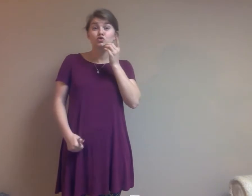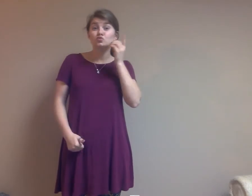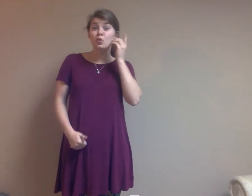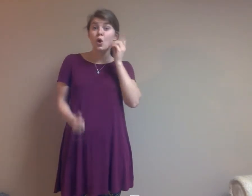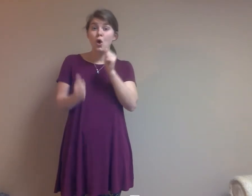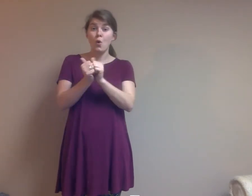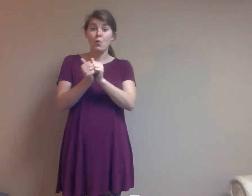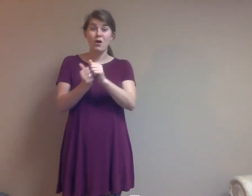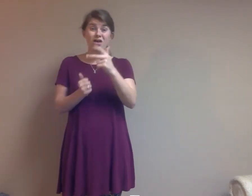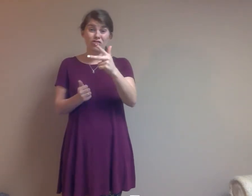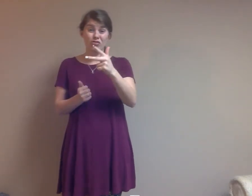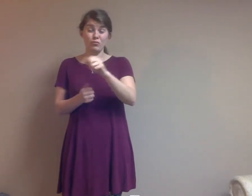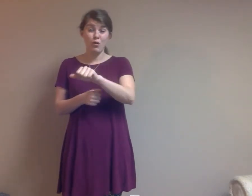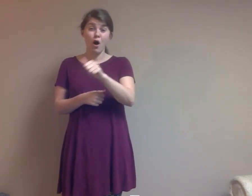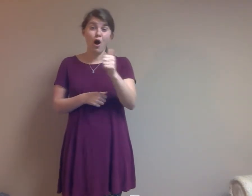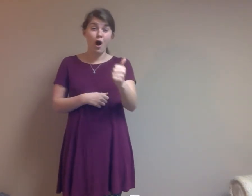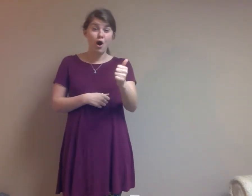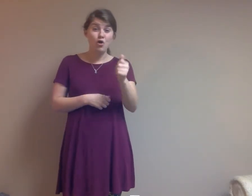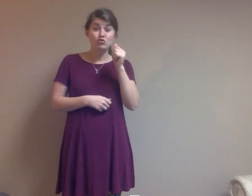happen to all come from army families.